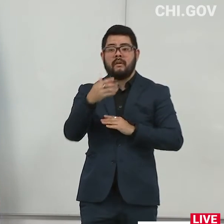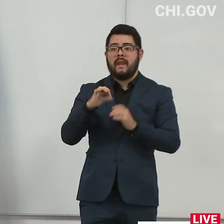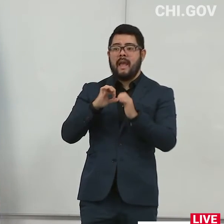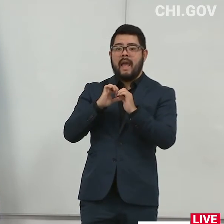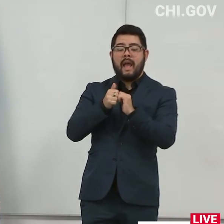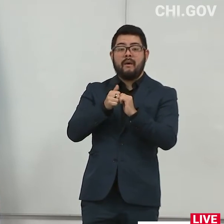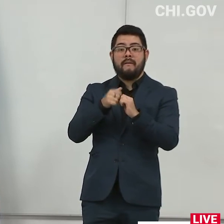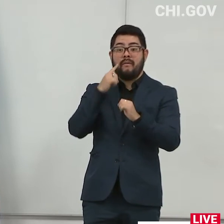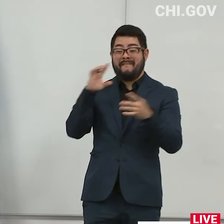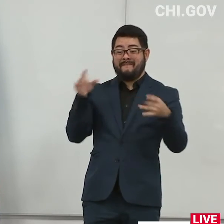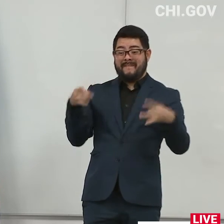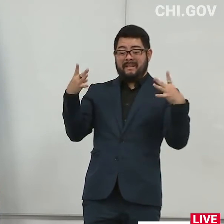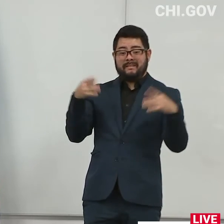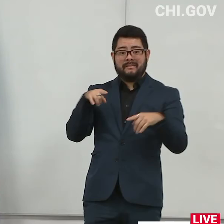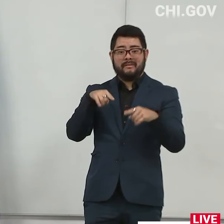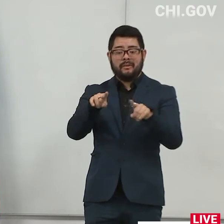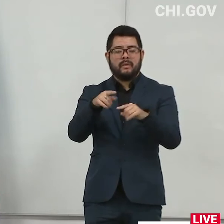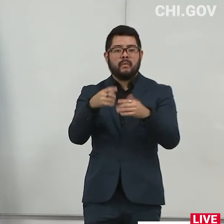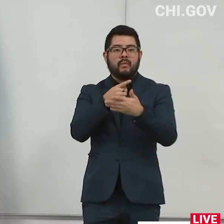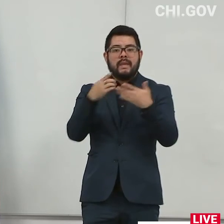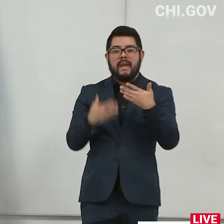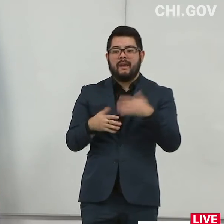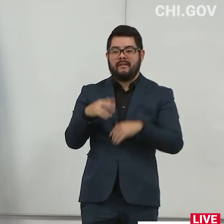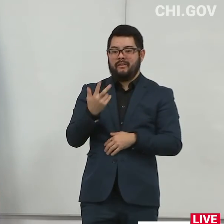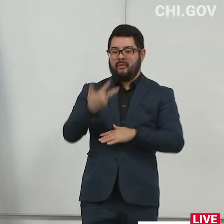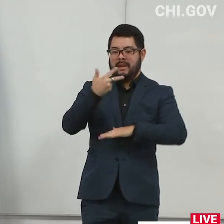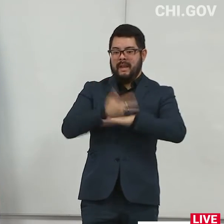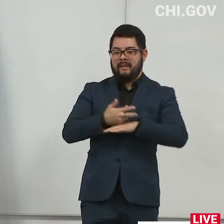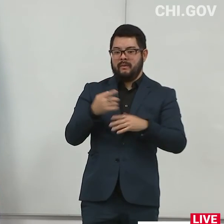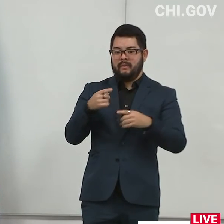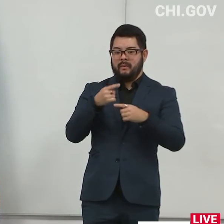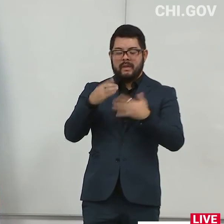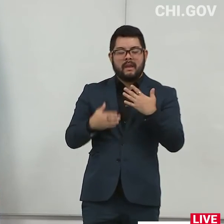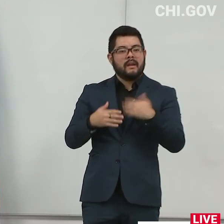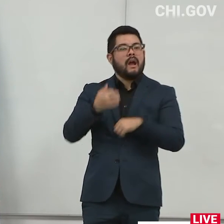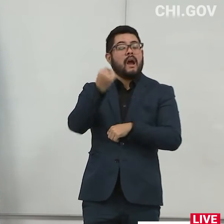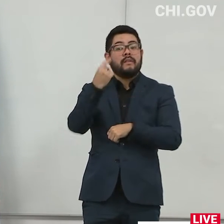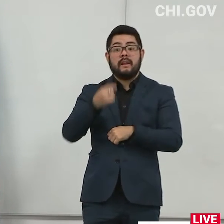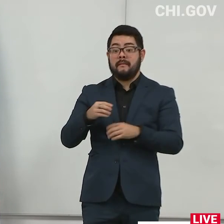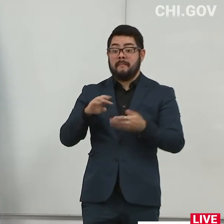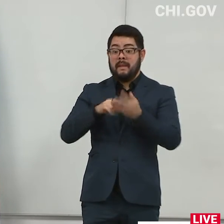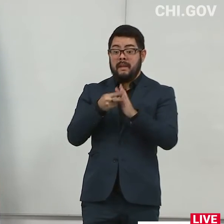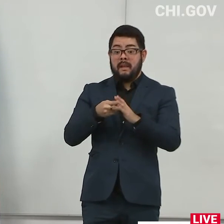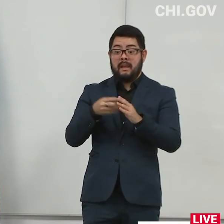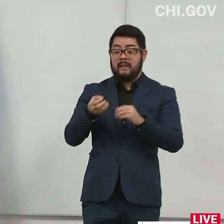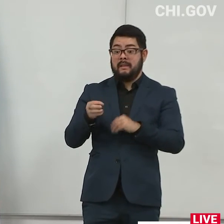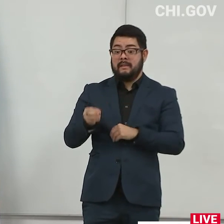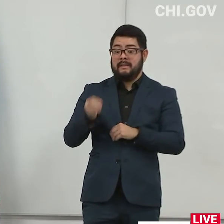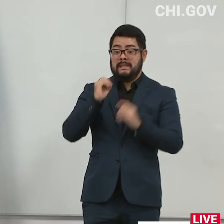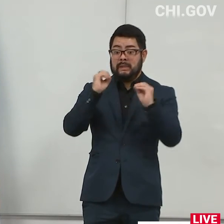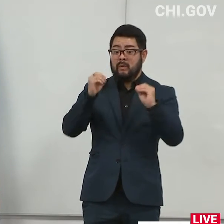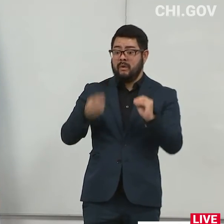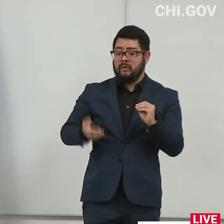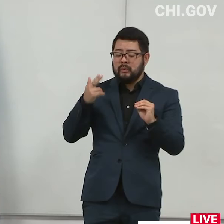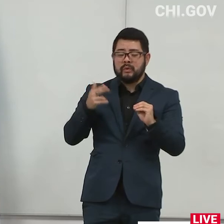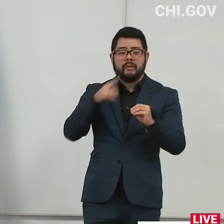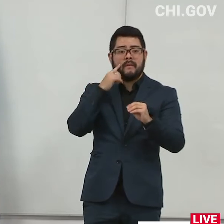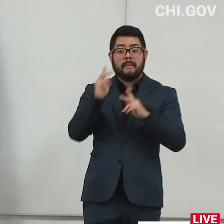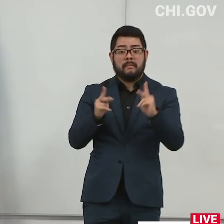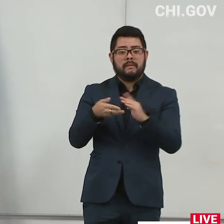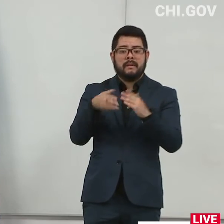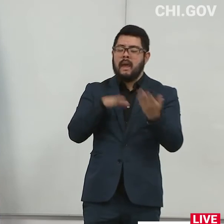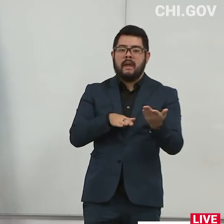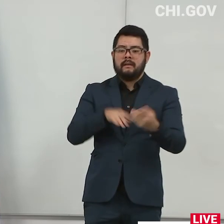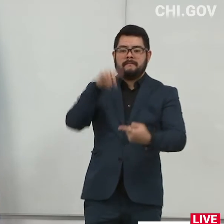violence on the weekends. It's not, we haven't gotten down to 0 shootings, but if you look, for example, at the details